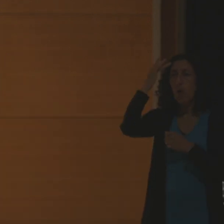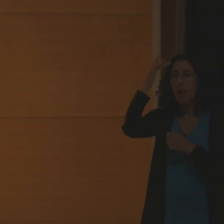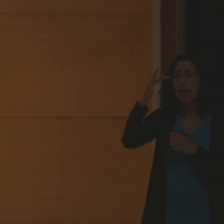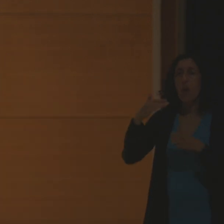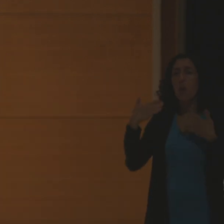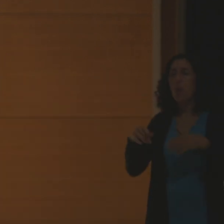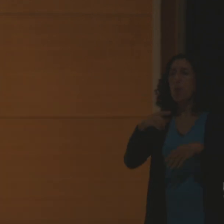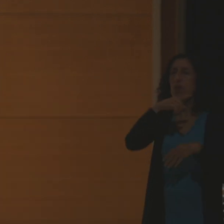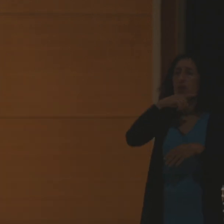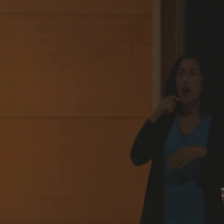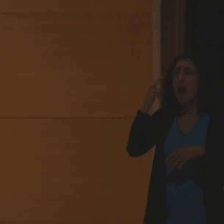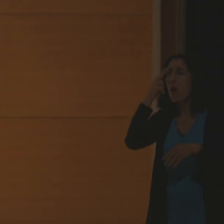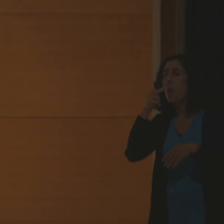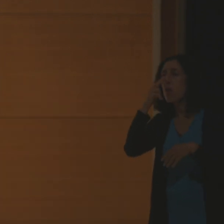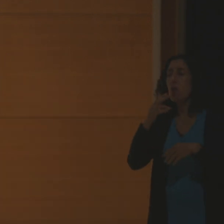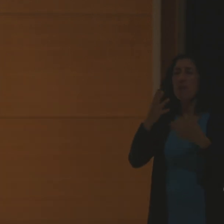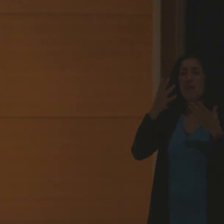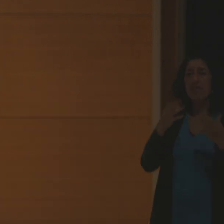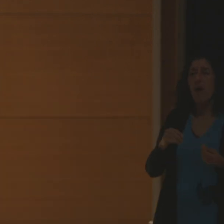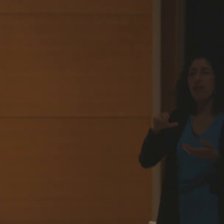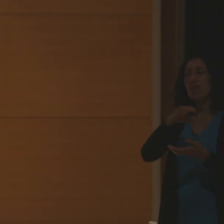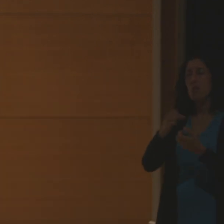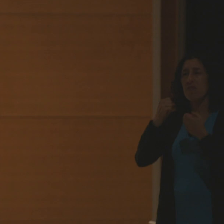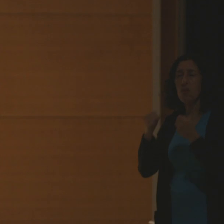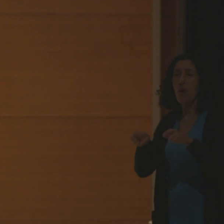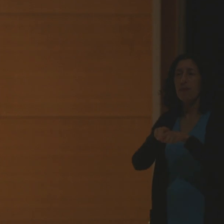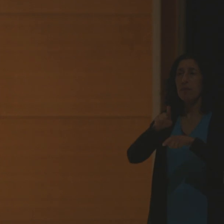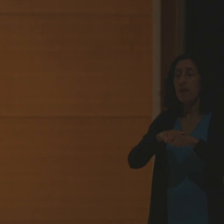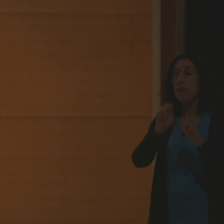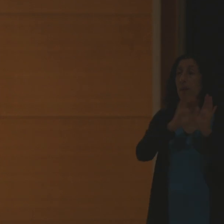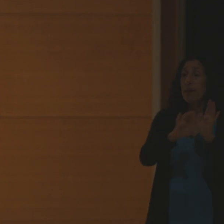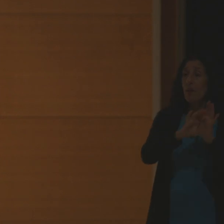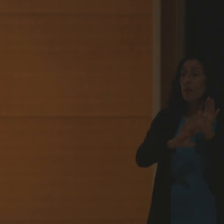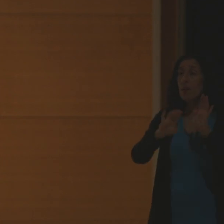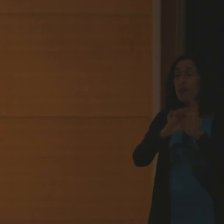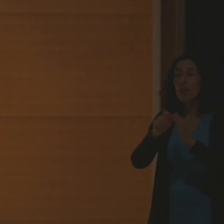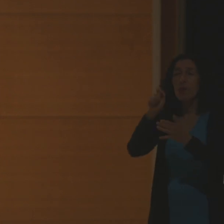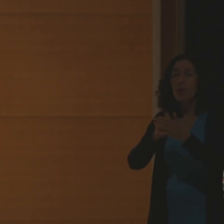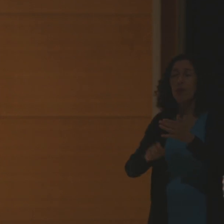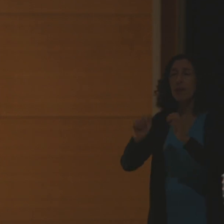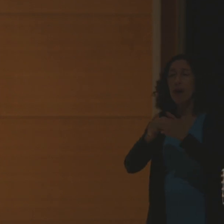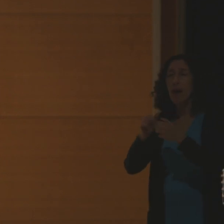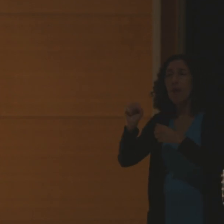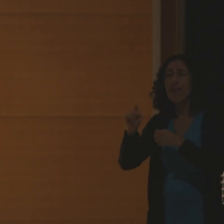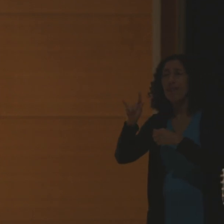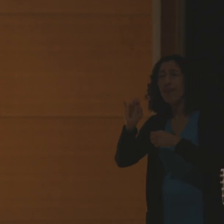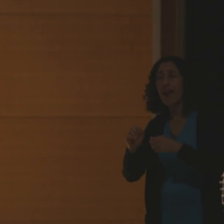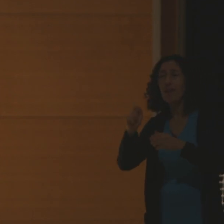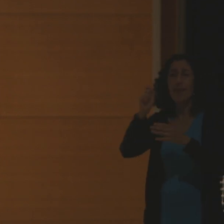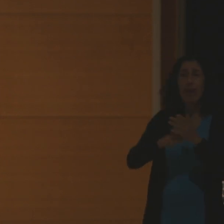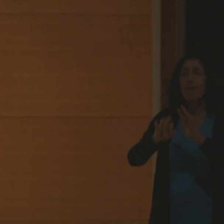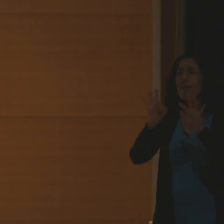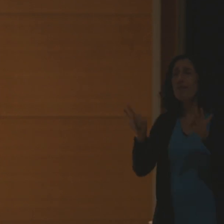audacious, tender, confused and wise characters, and her fierce commitment to storytelling make